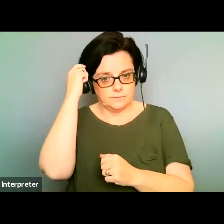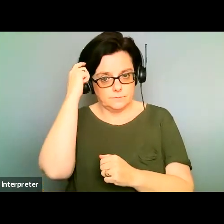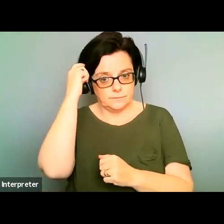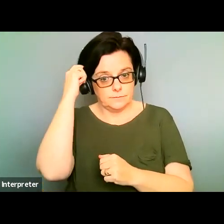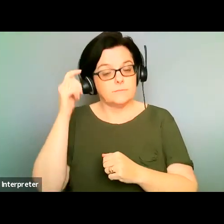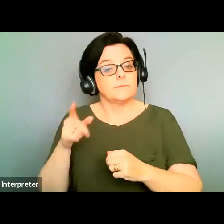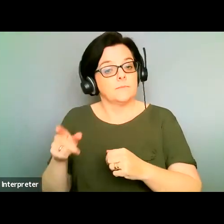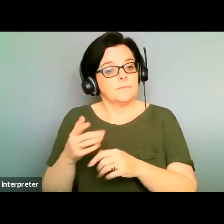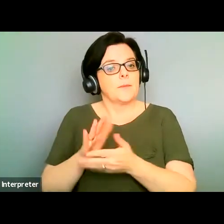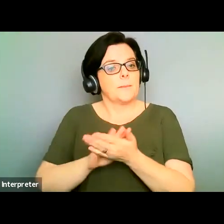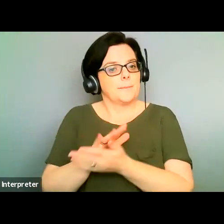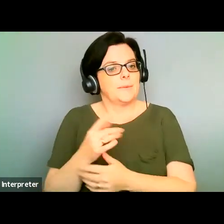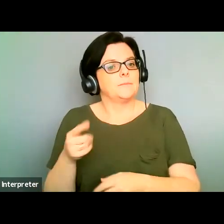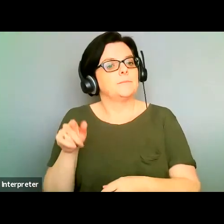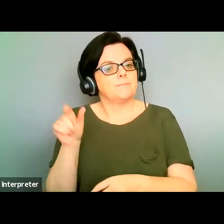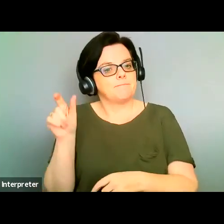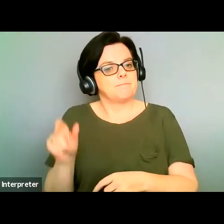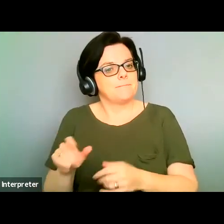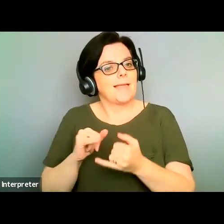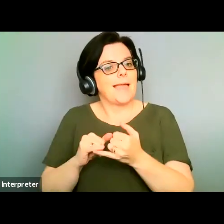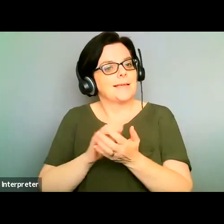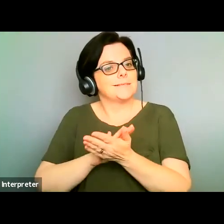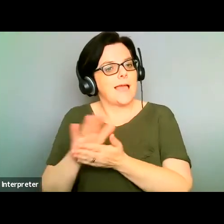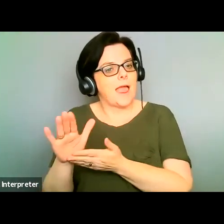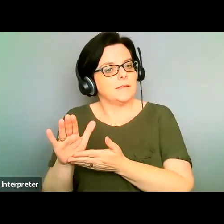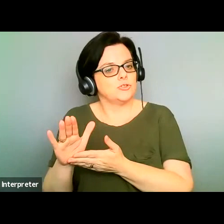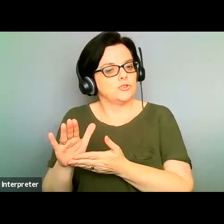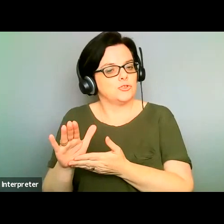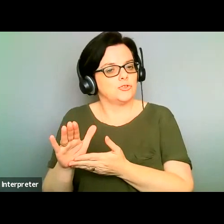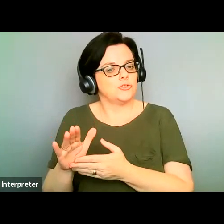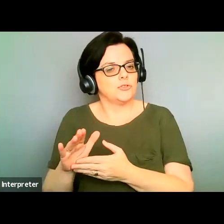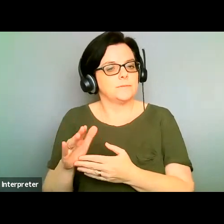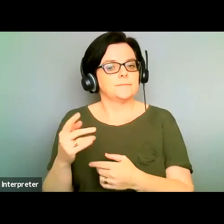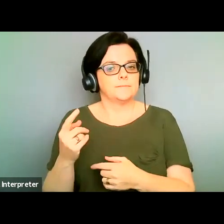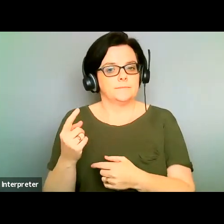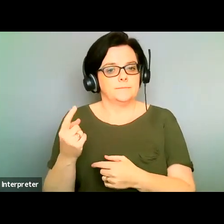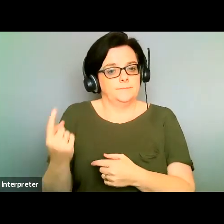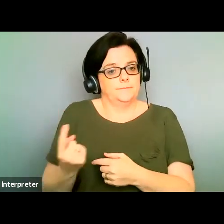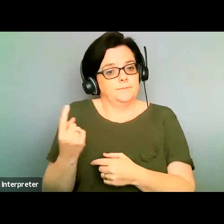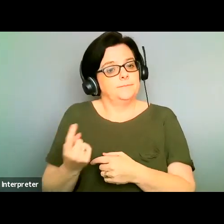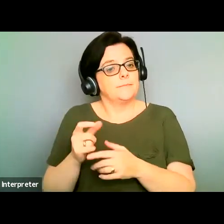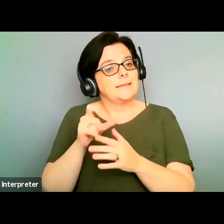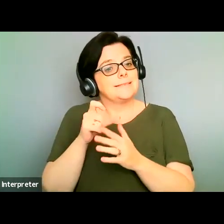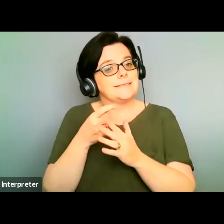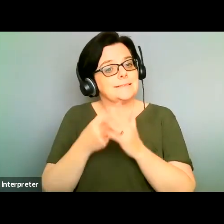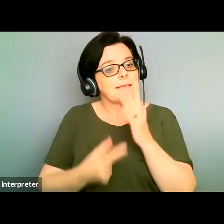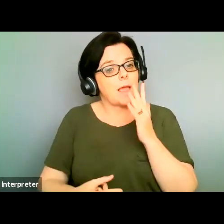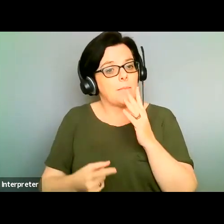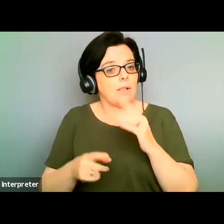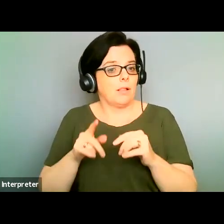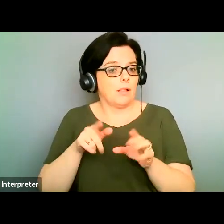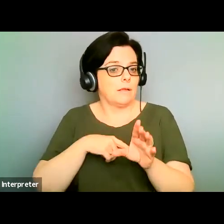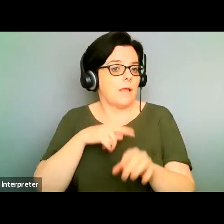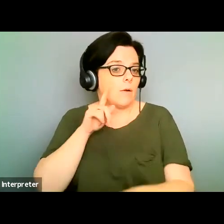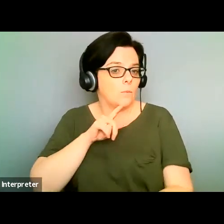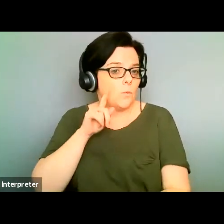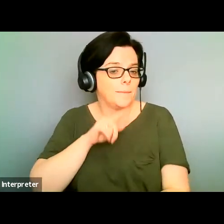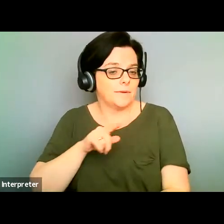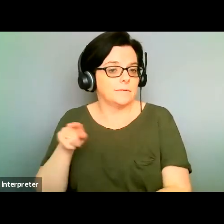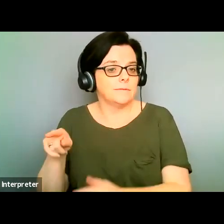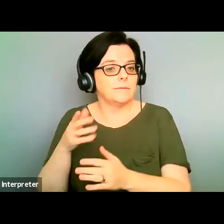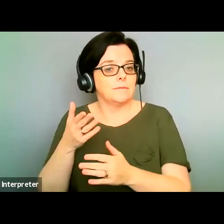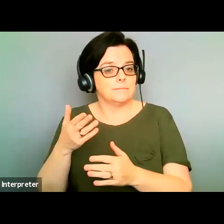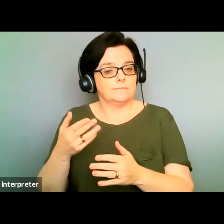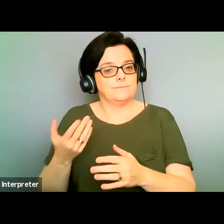SH, and who's a disabled young woman from Norfolk in receipt